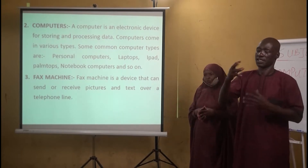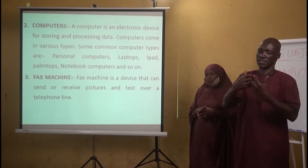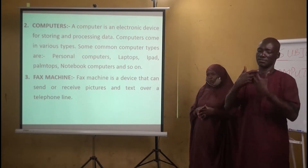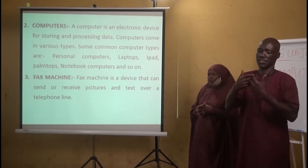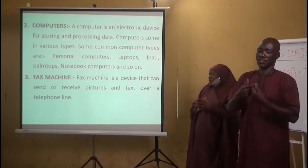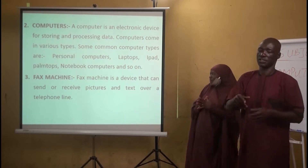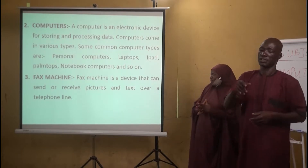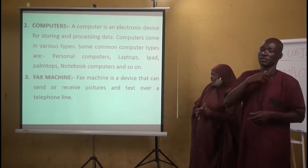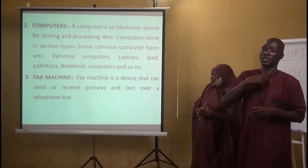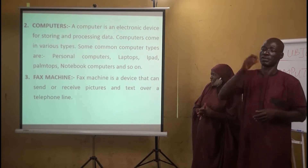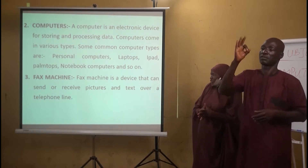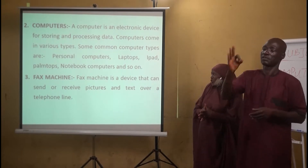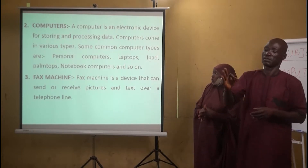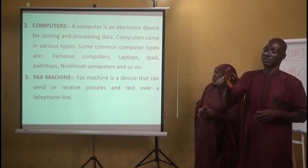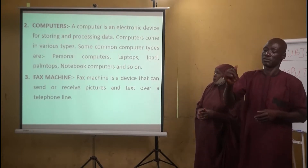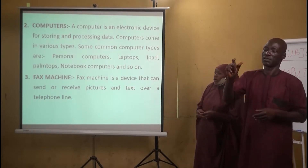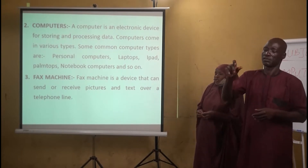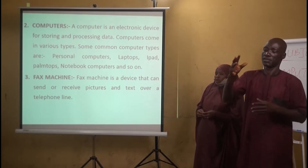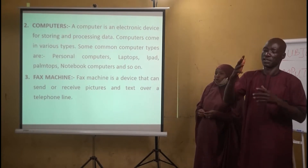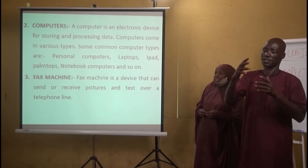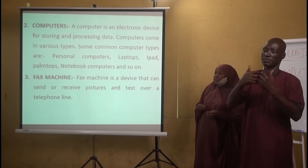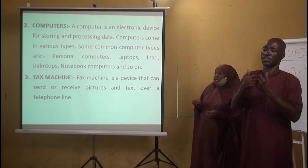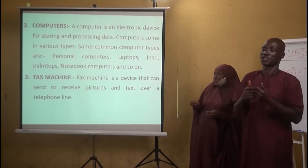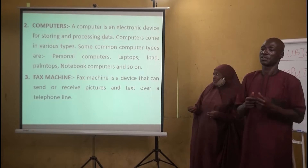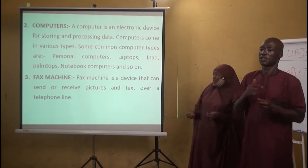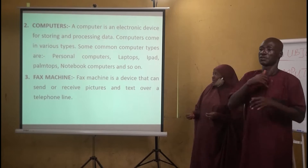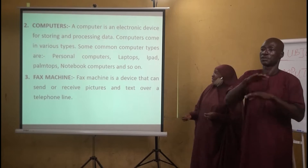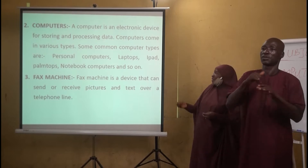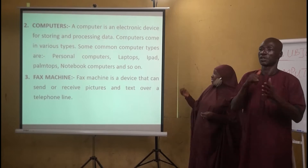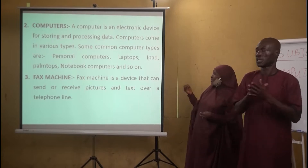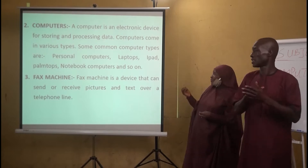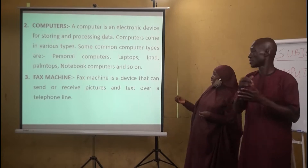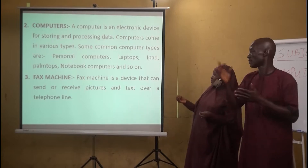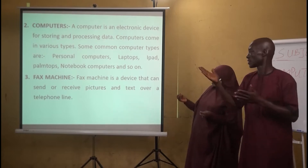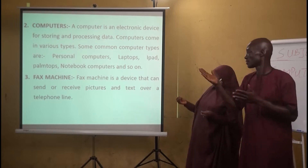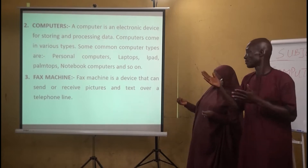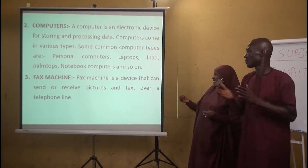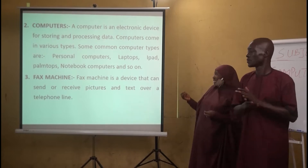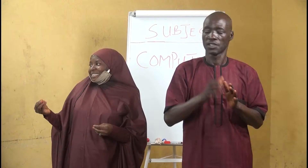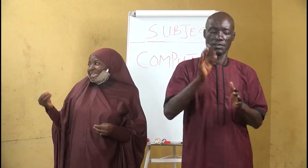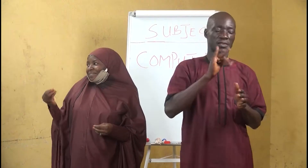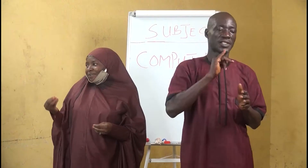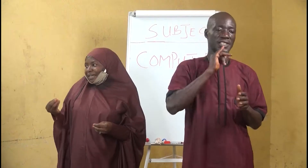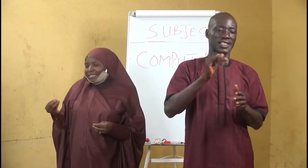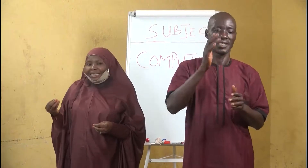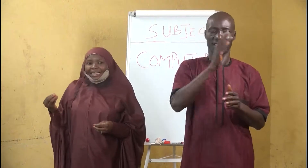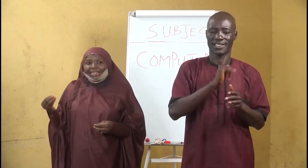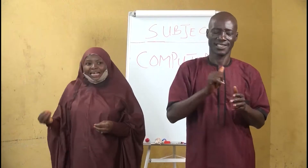What do you mean by fax machine? We also call it fax mail. Thus, the fax machine is a device that